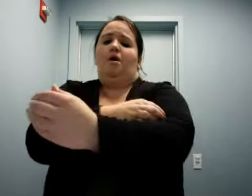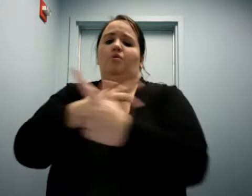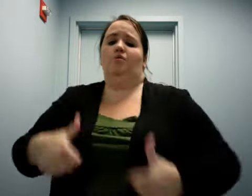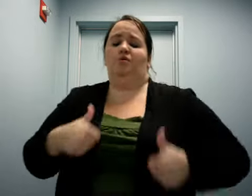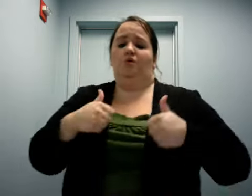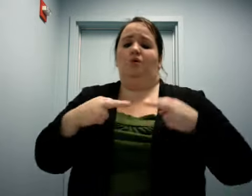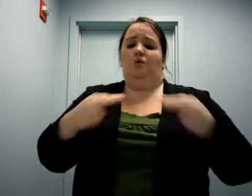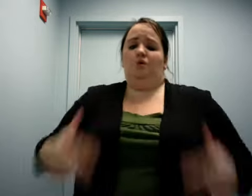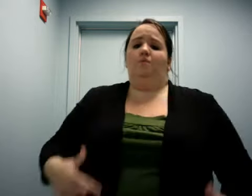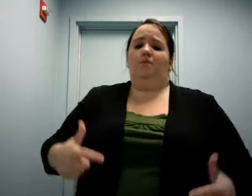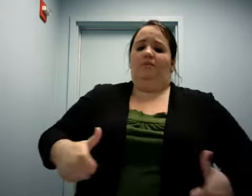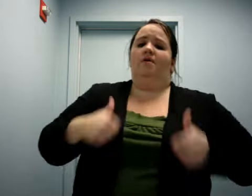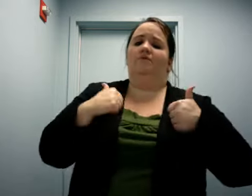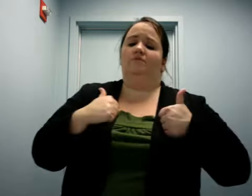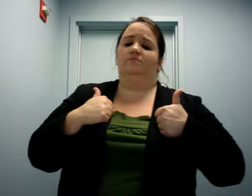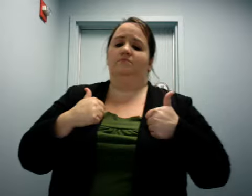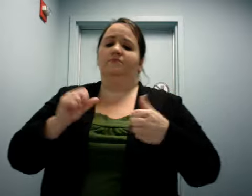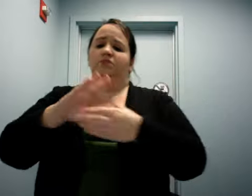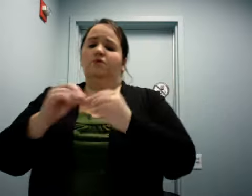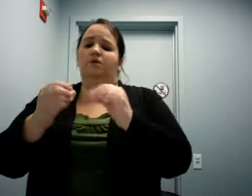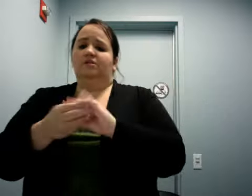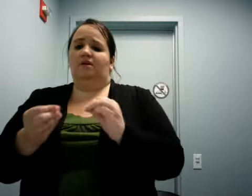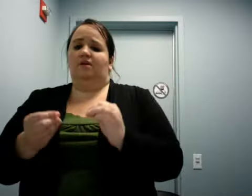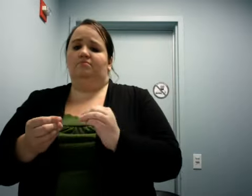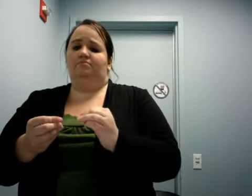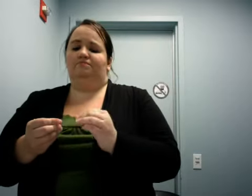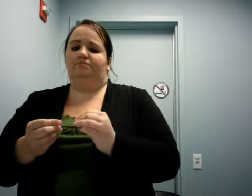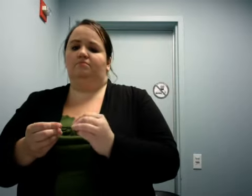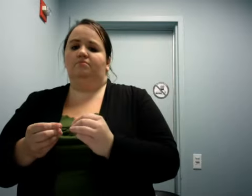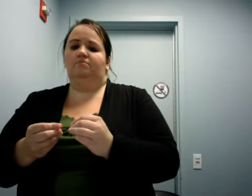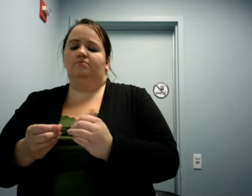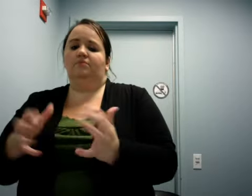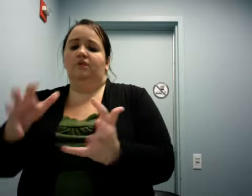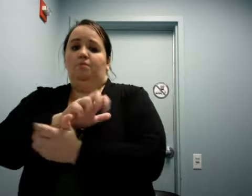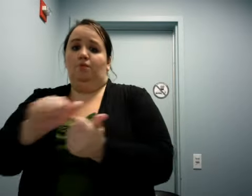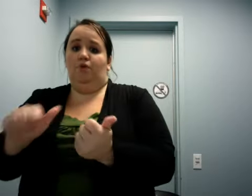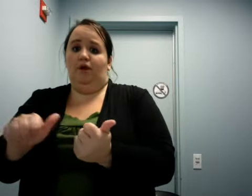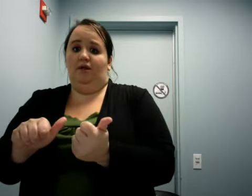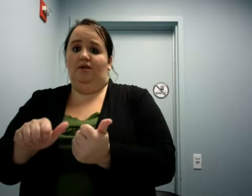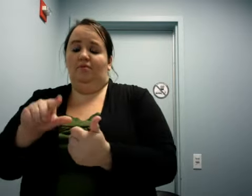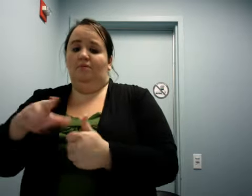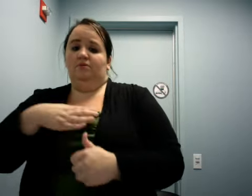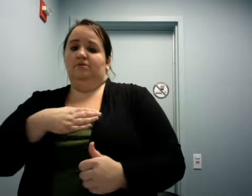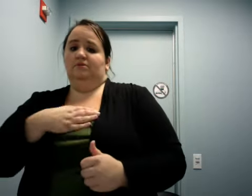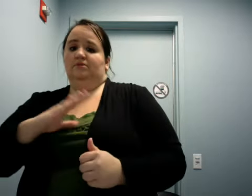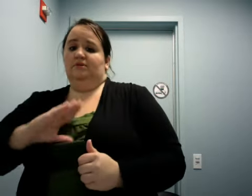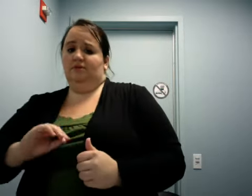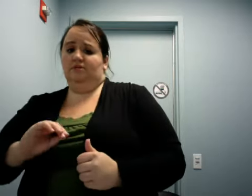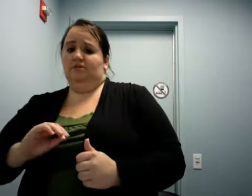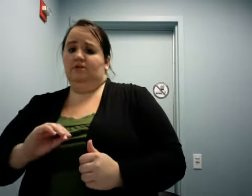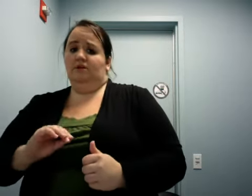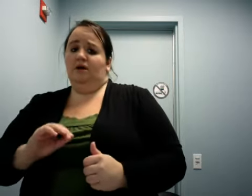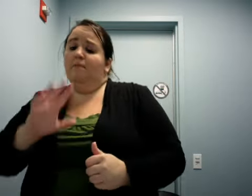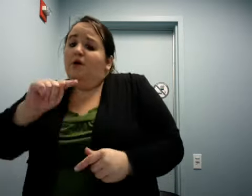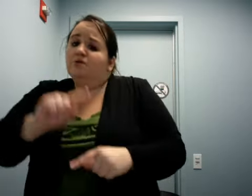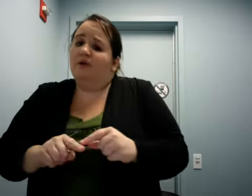break the dignity of the people but stories can also repair that broken dignity. The American writer Alice